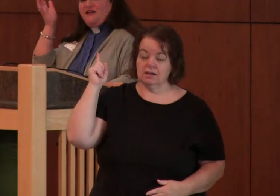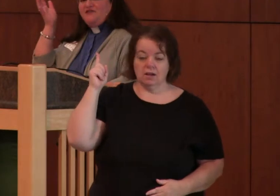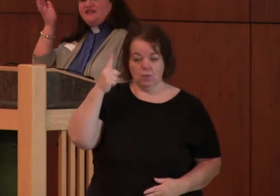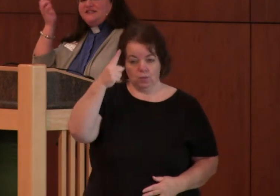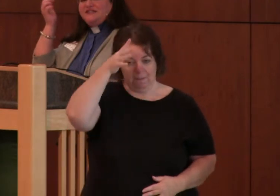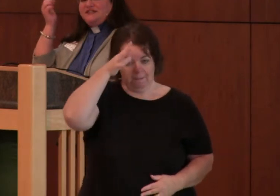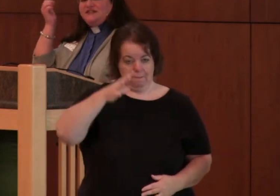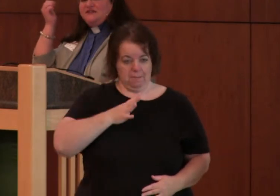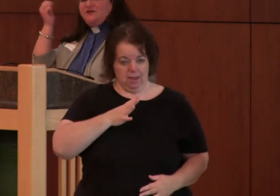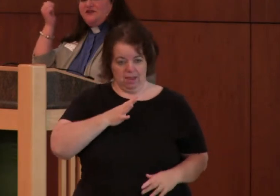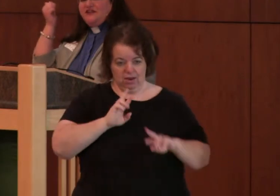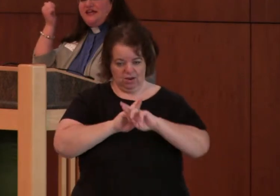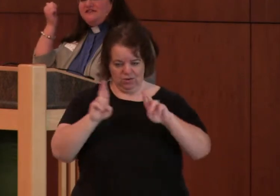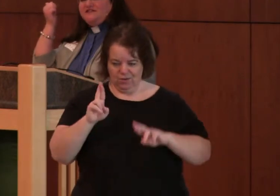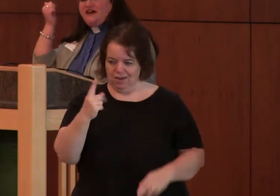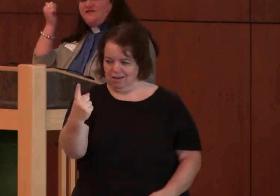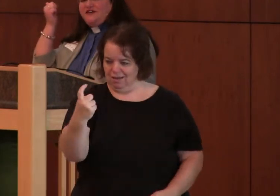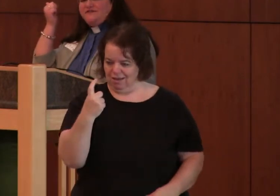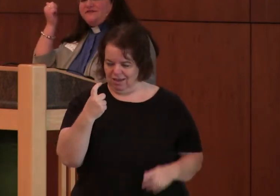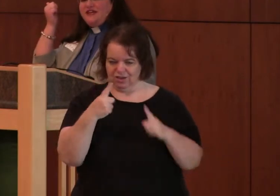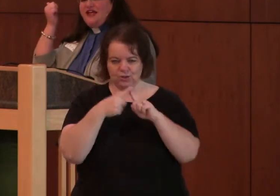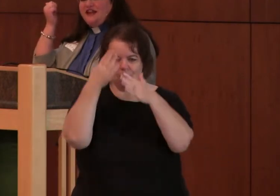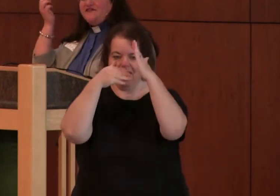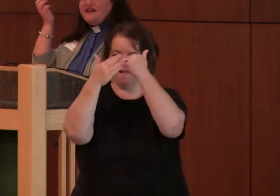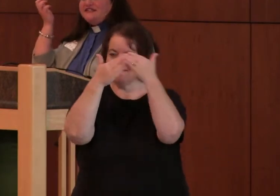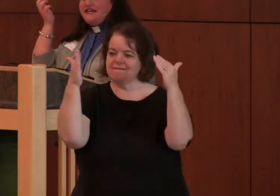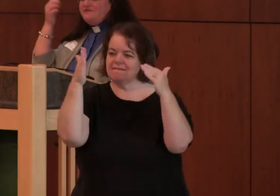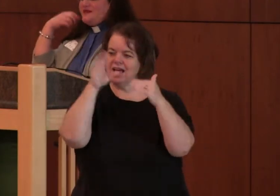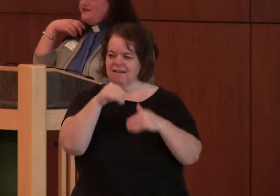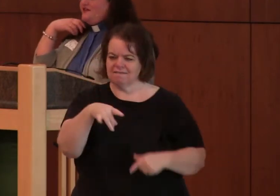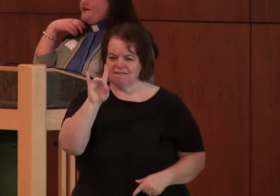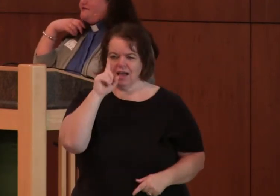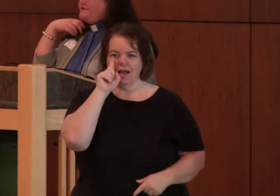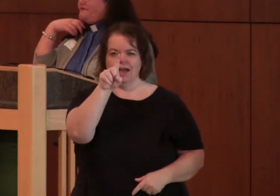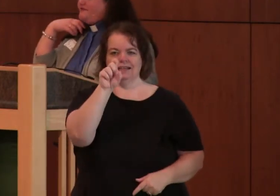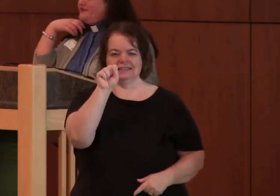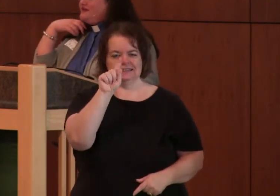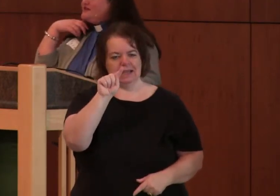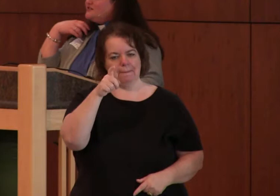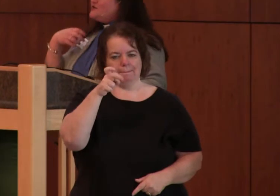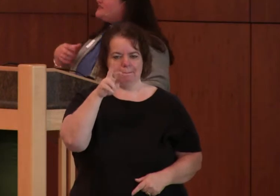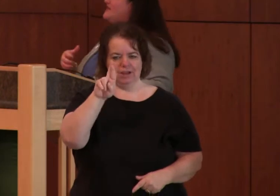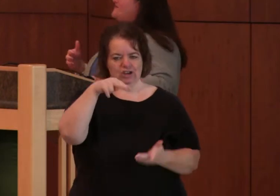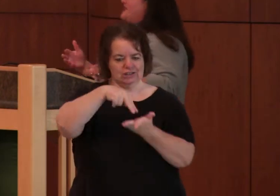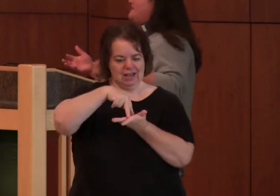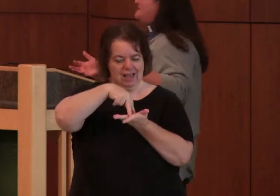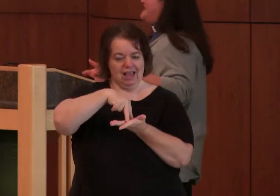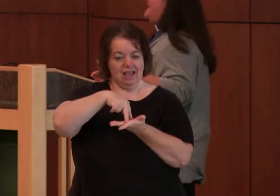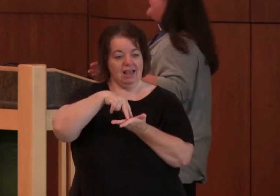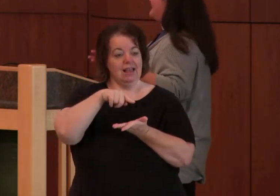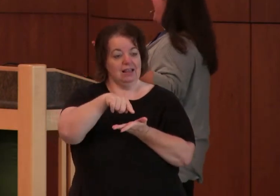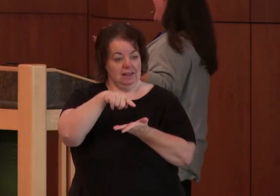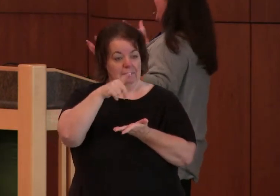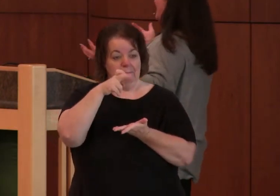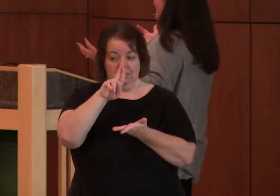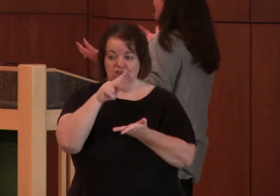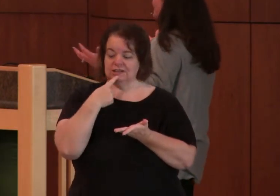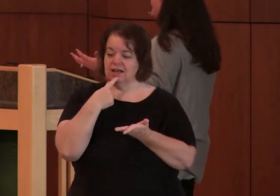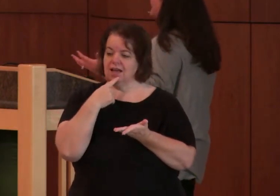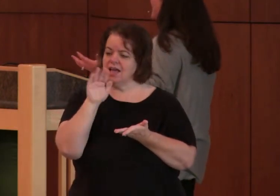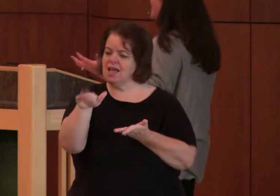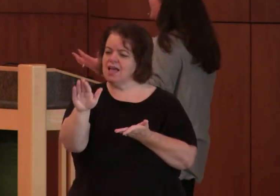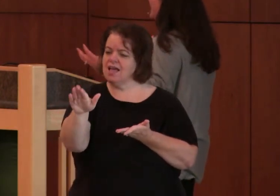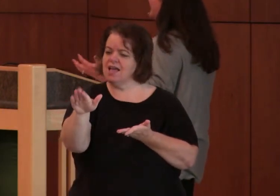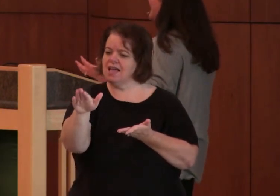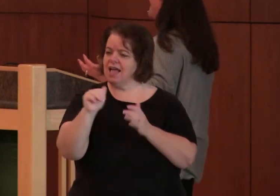by a man who gets to the pearly gates of heaven, and he finds St. Peter there. So St. Peter says, hey,